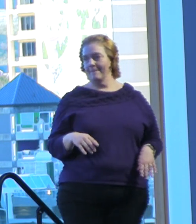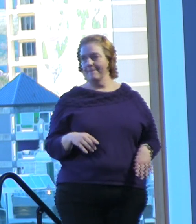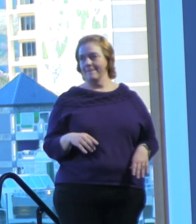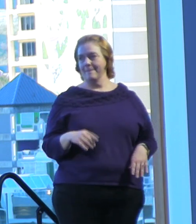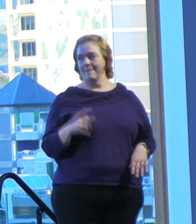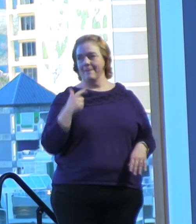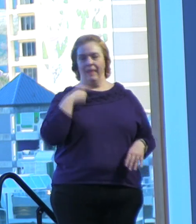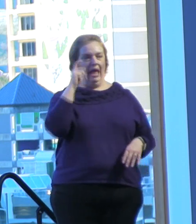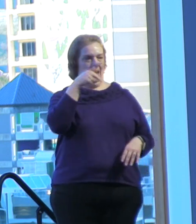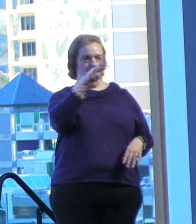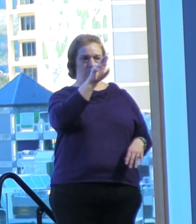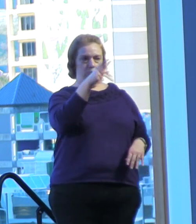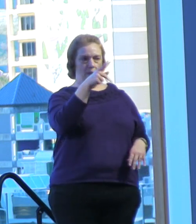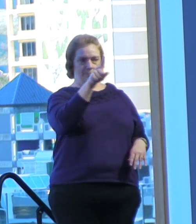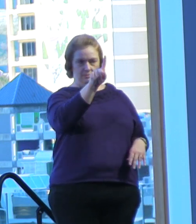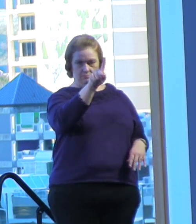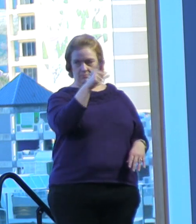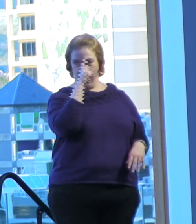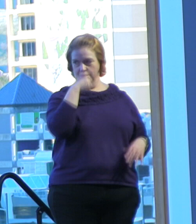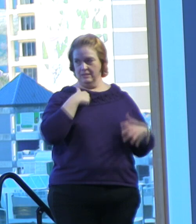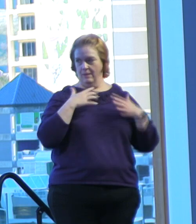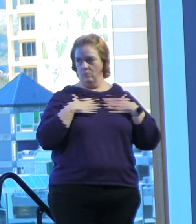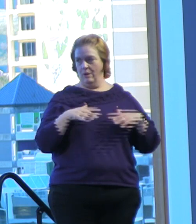I need this prop too, because I'm wearing this.